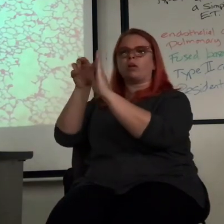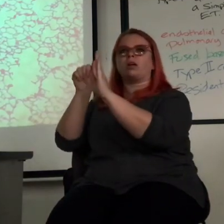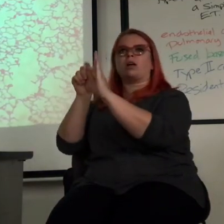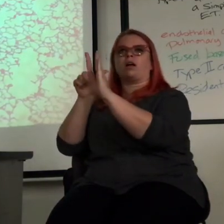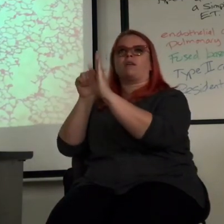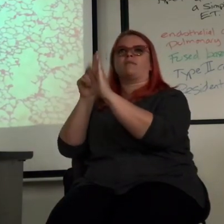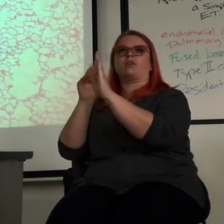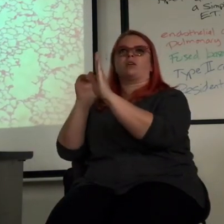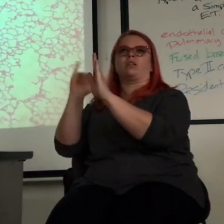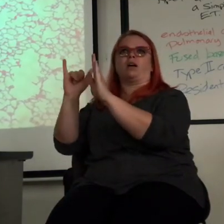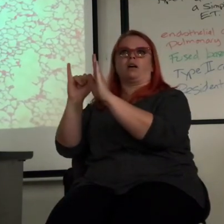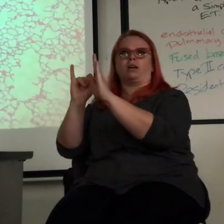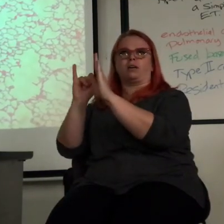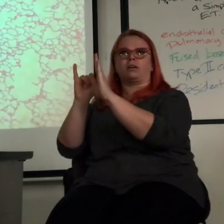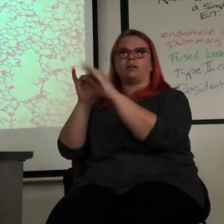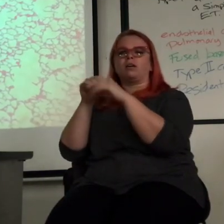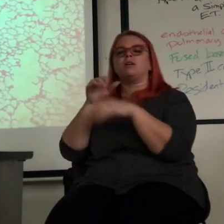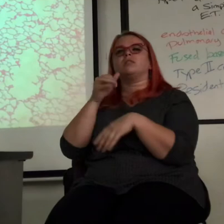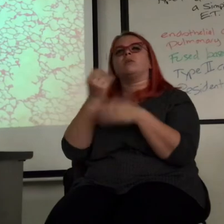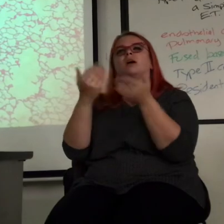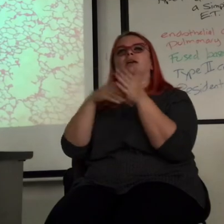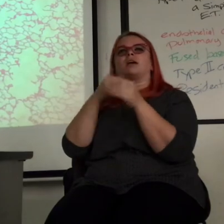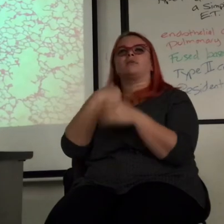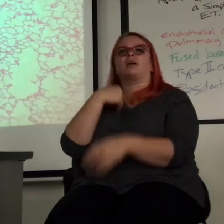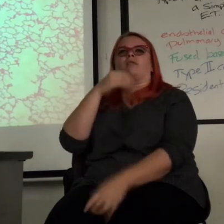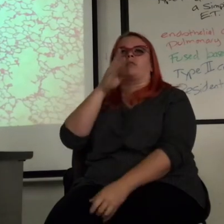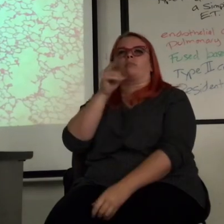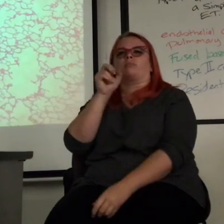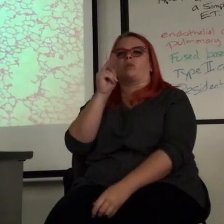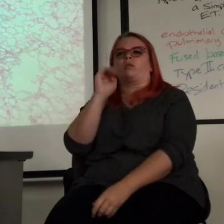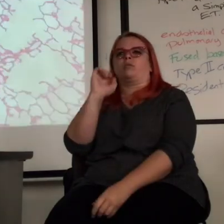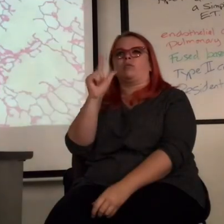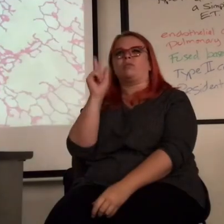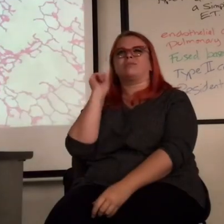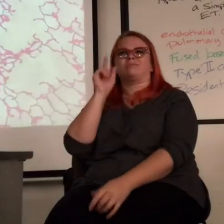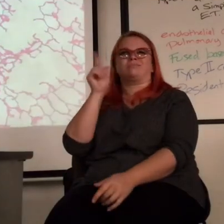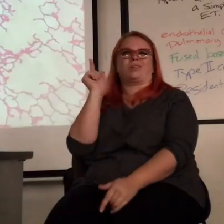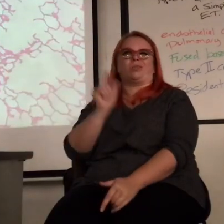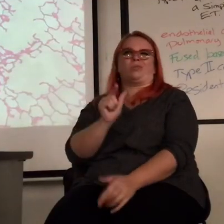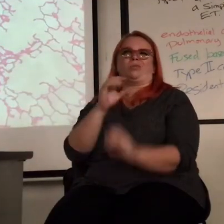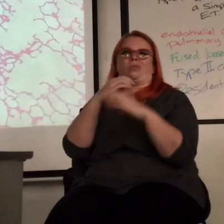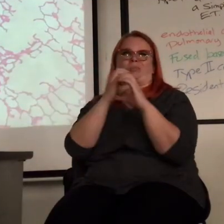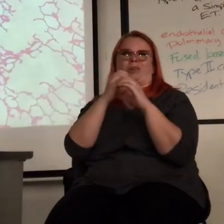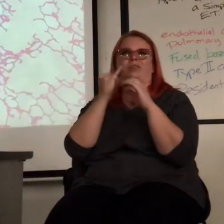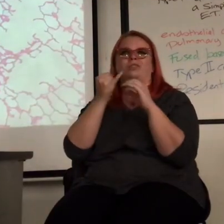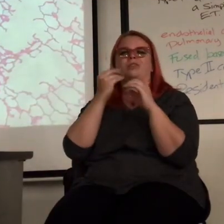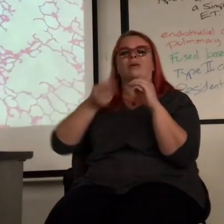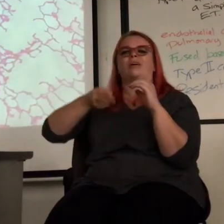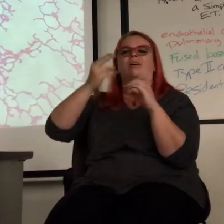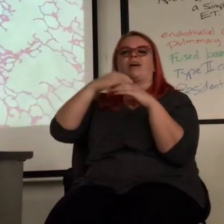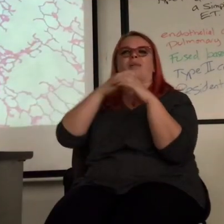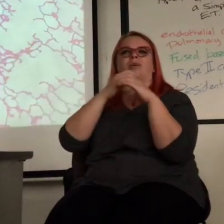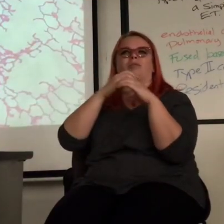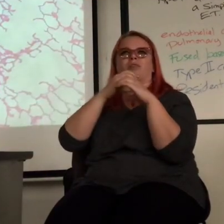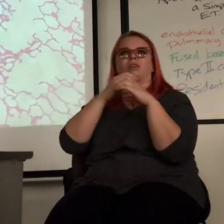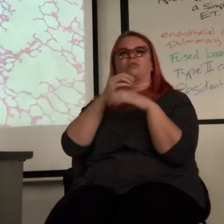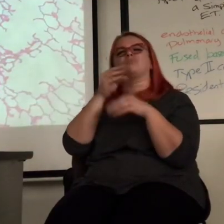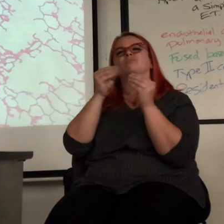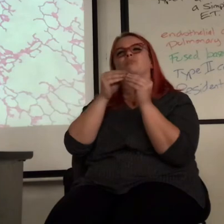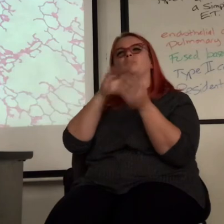So, again, there's a bronchial right there. This is a low mag. Let's go to higher. This is a medium mag